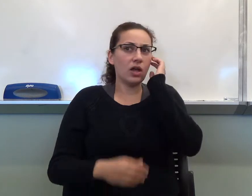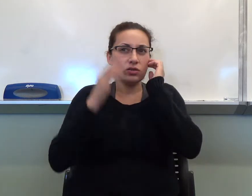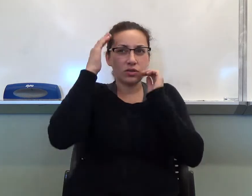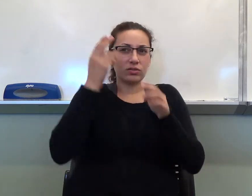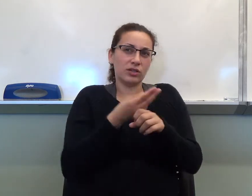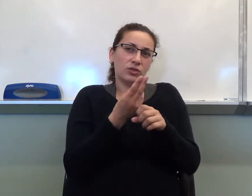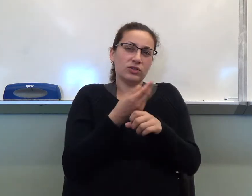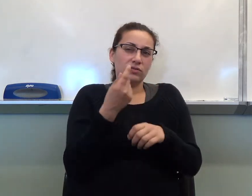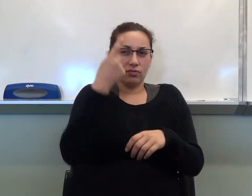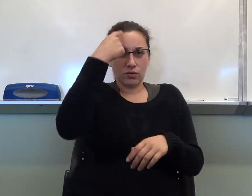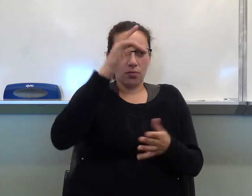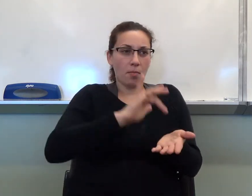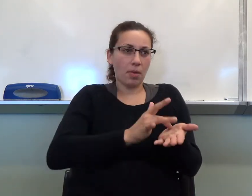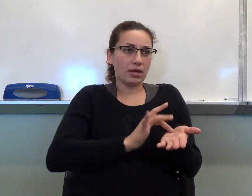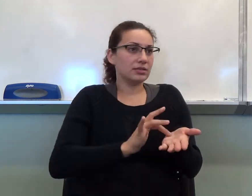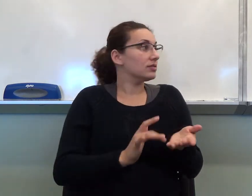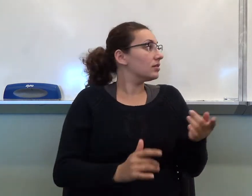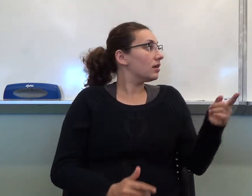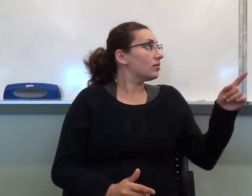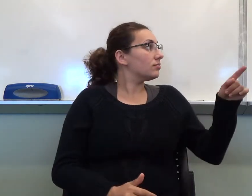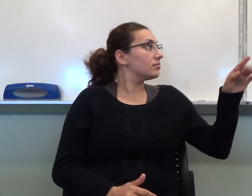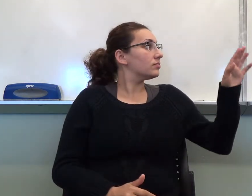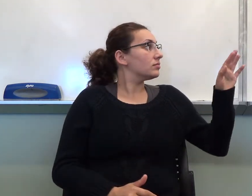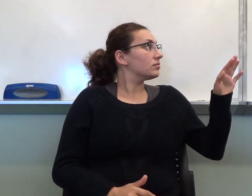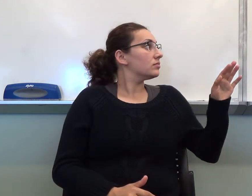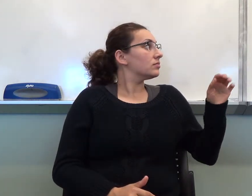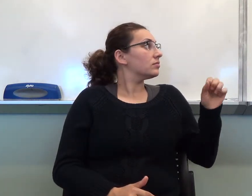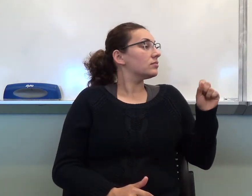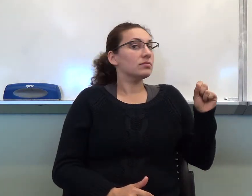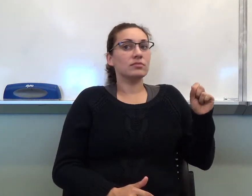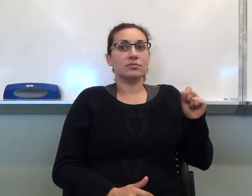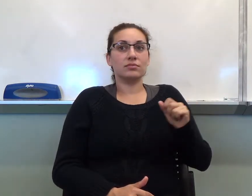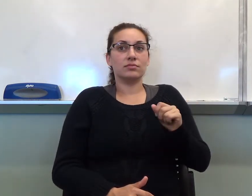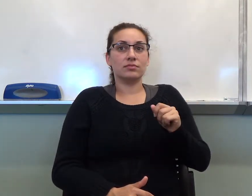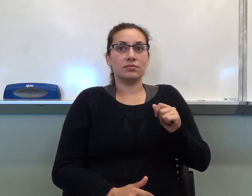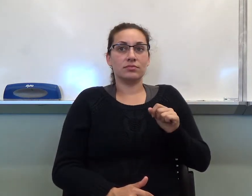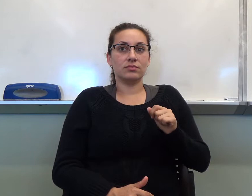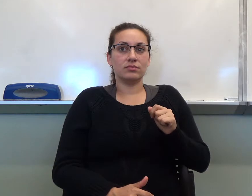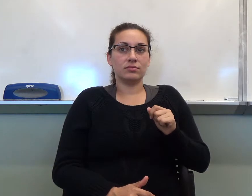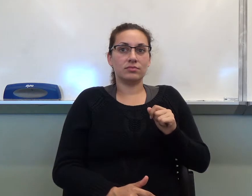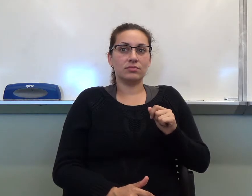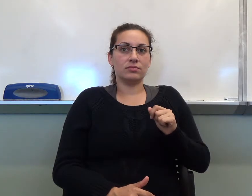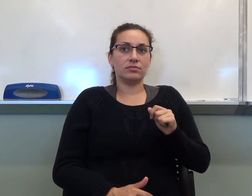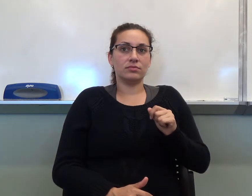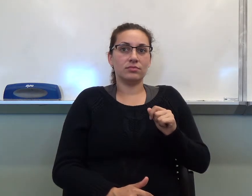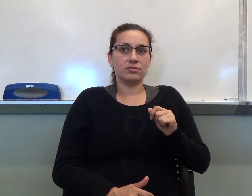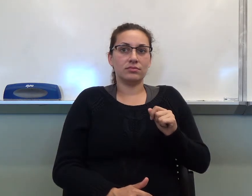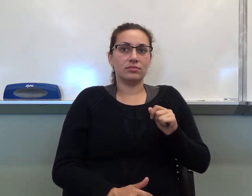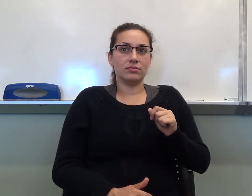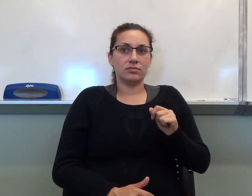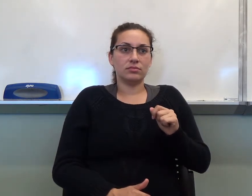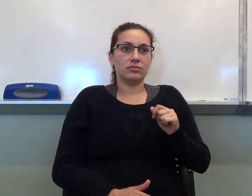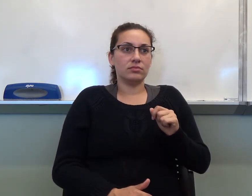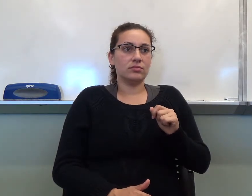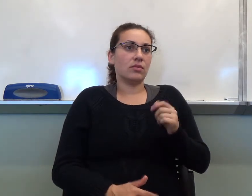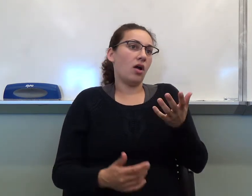that. However, there's one thing that your book points out. For some of you might be in going to nursing. Anyone here?